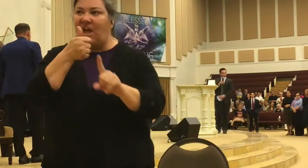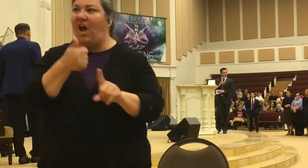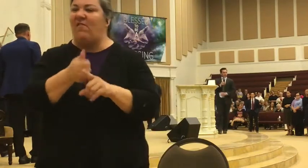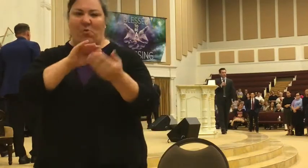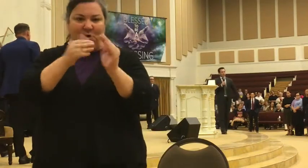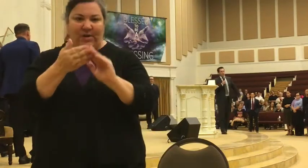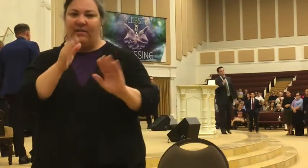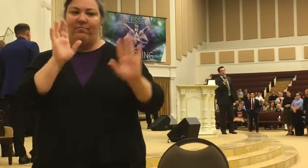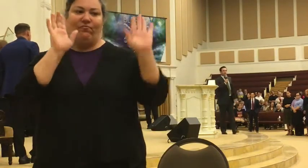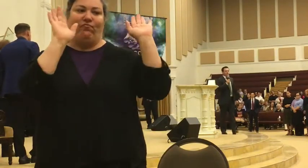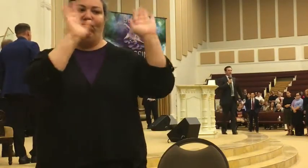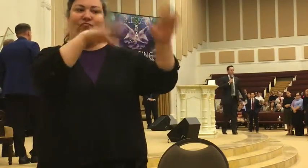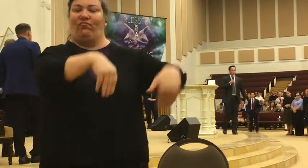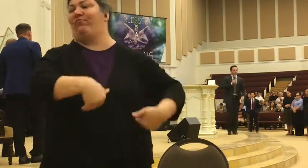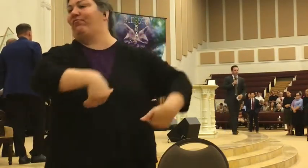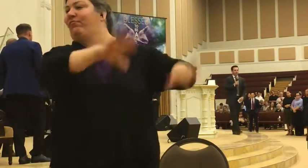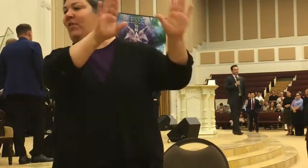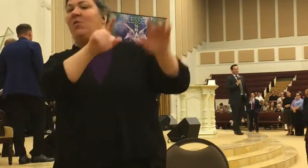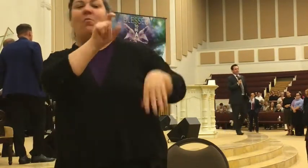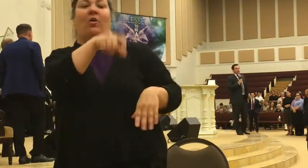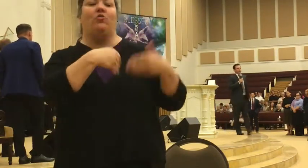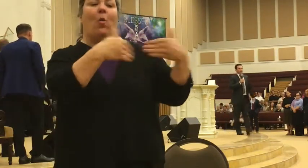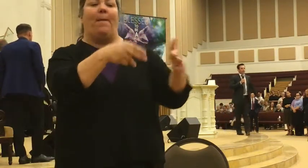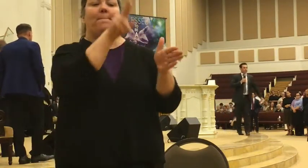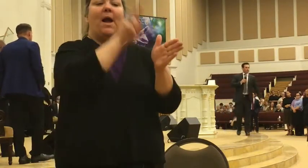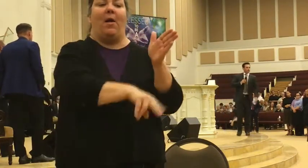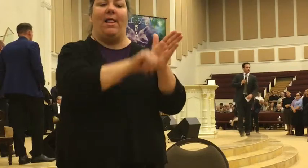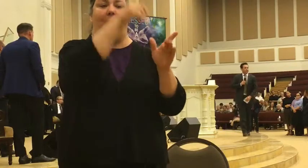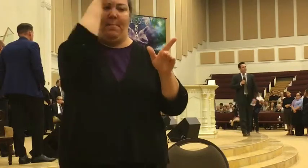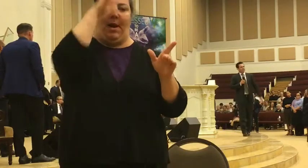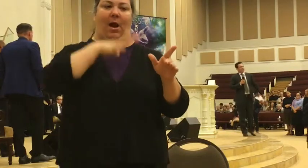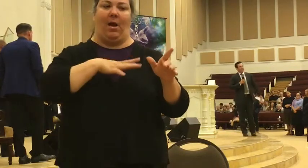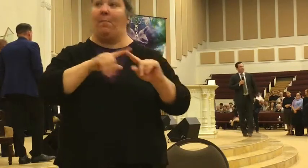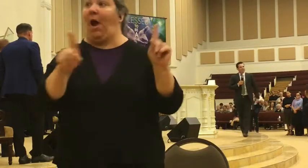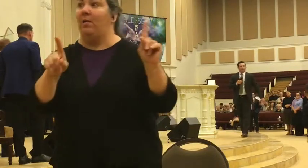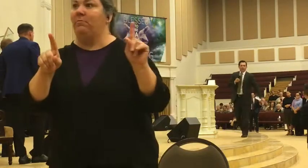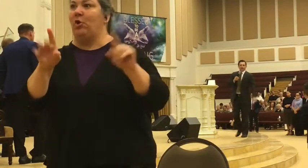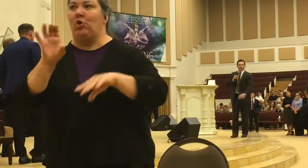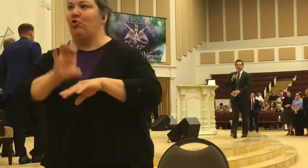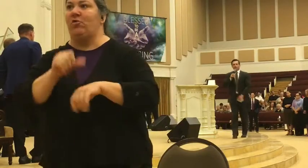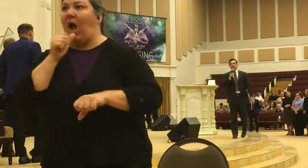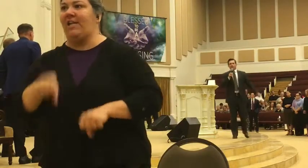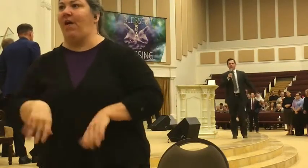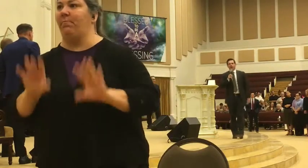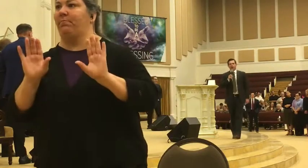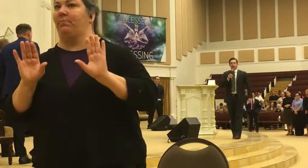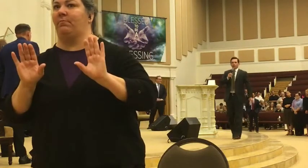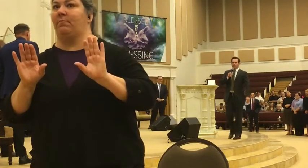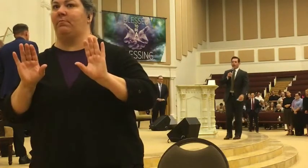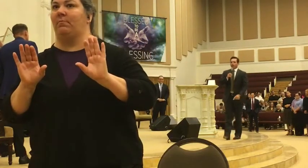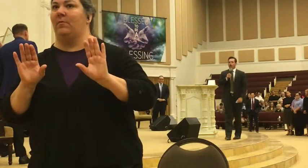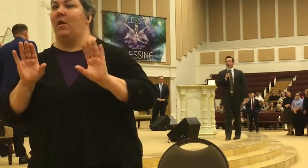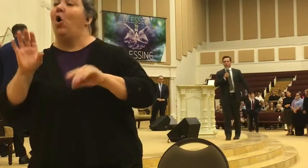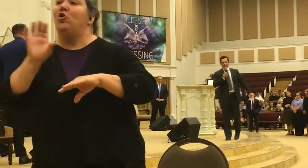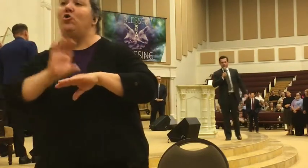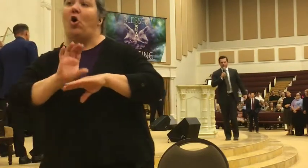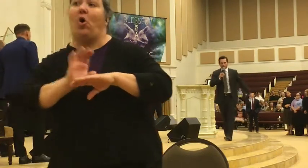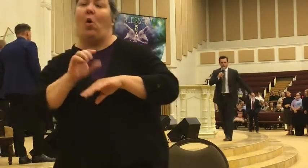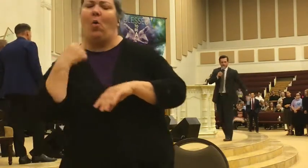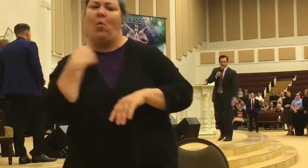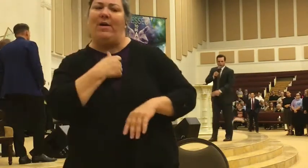as good as dead, we might as well bury him, but not the church. See, the church, we could hear a little